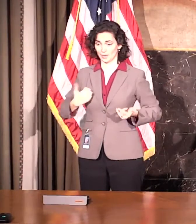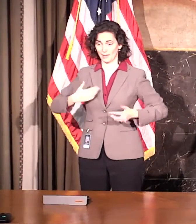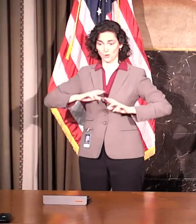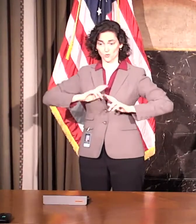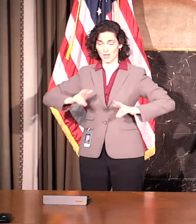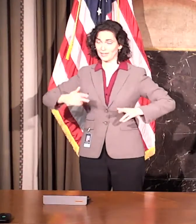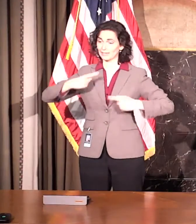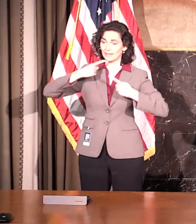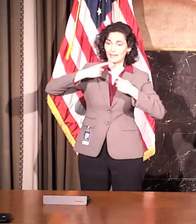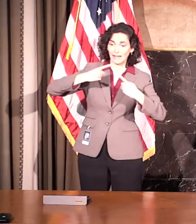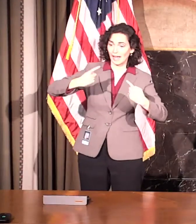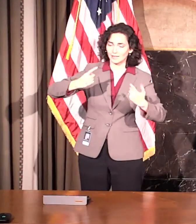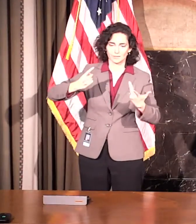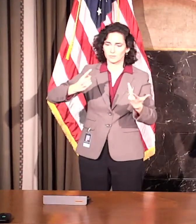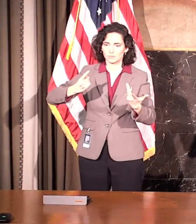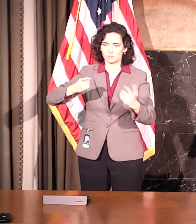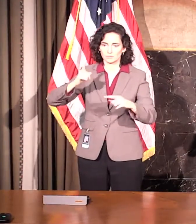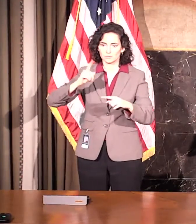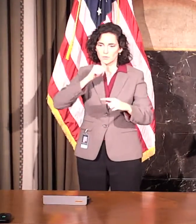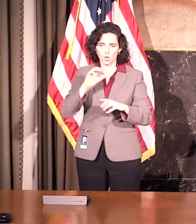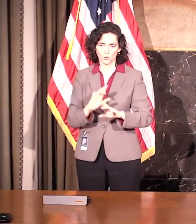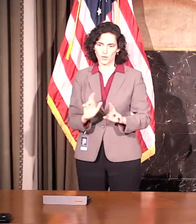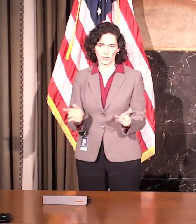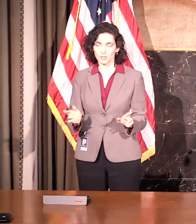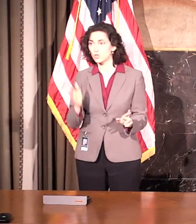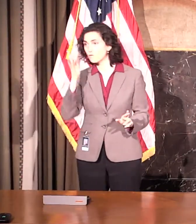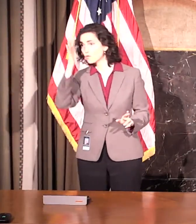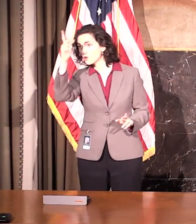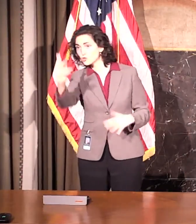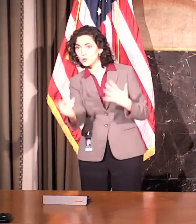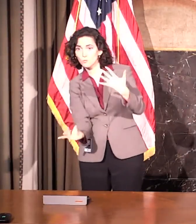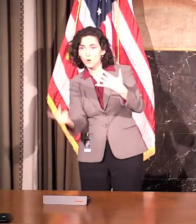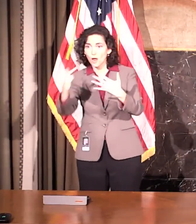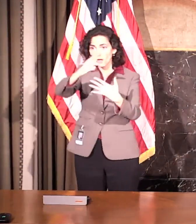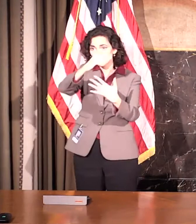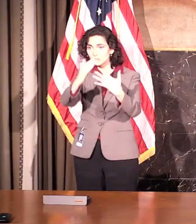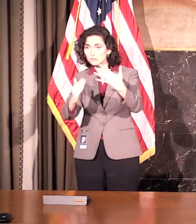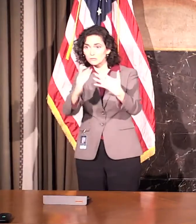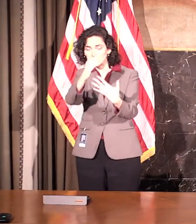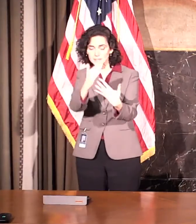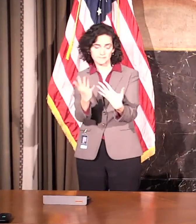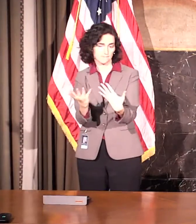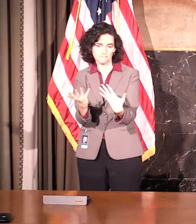now to speak to what the future priorities are going to look like.